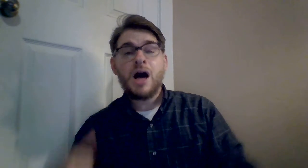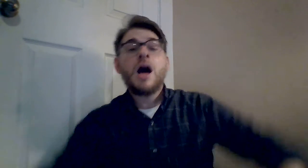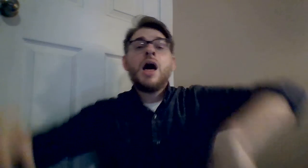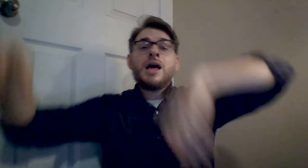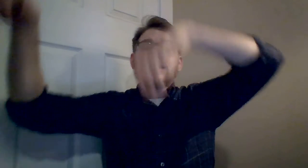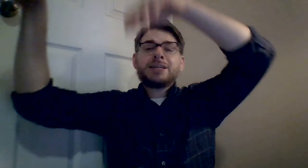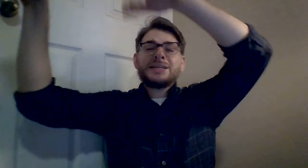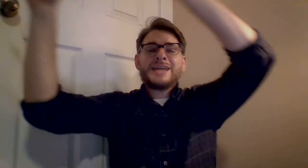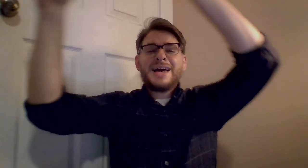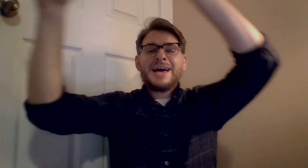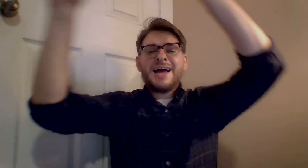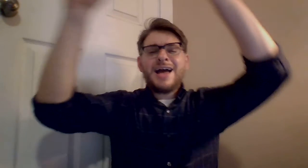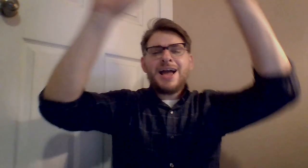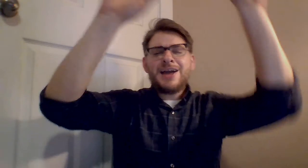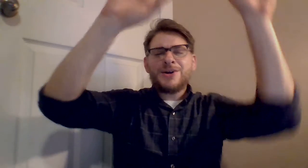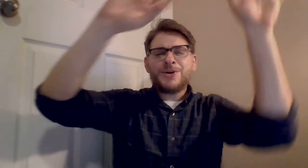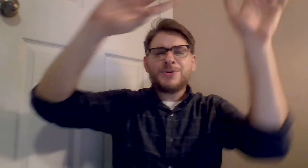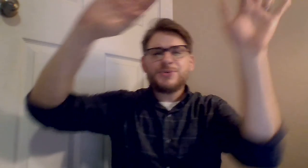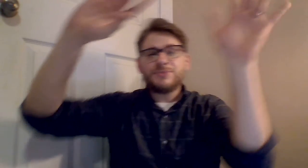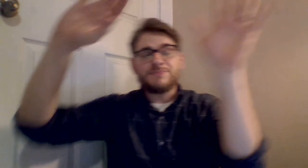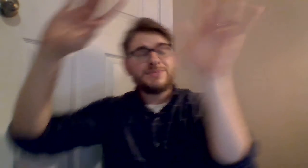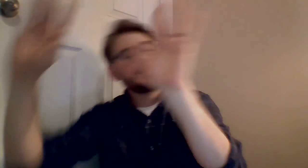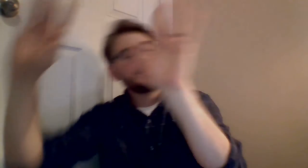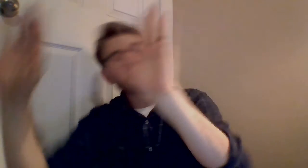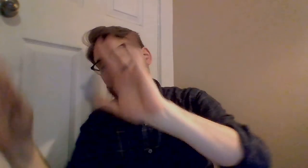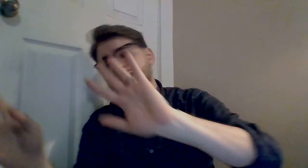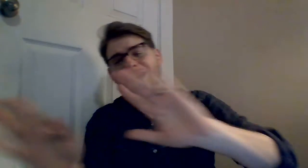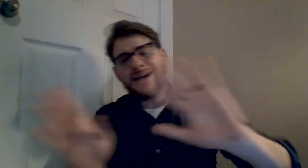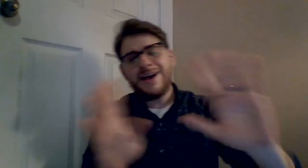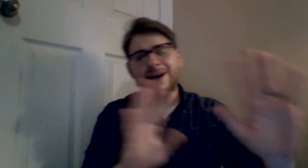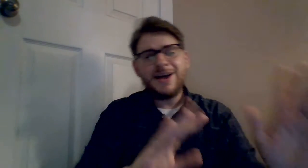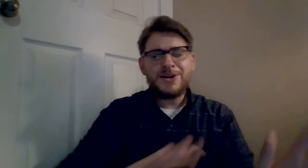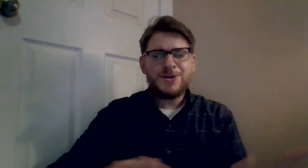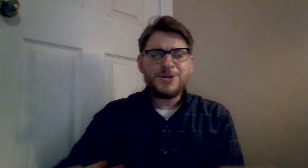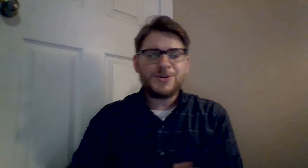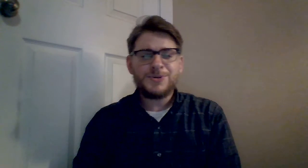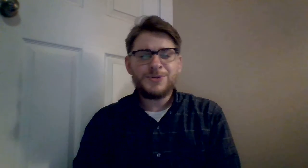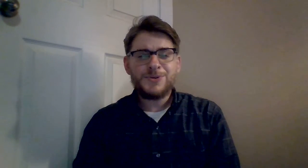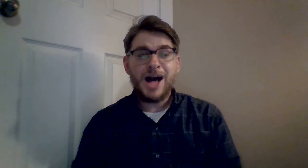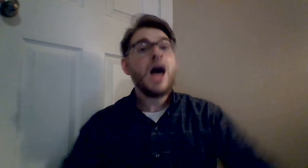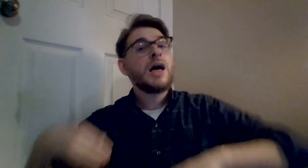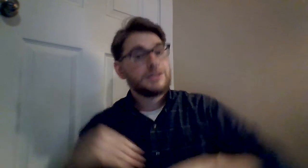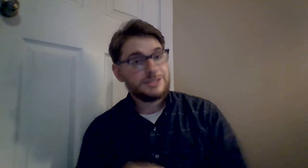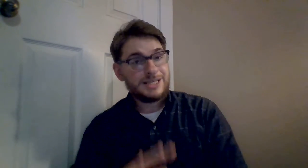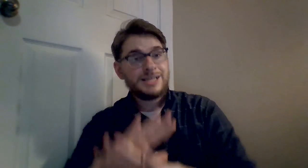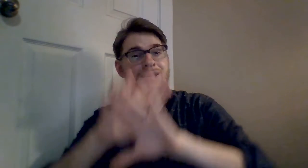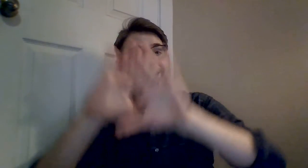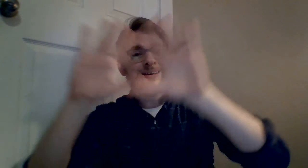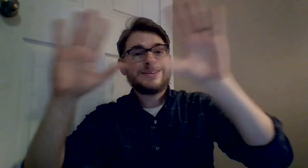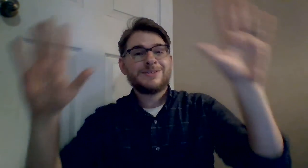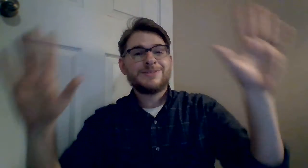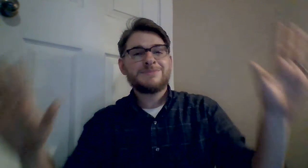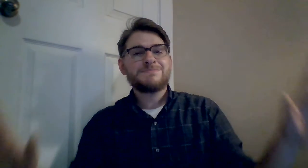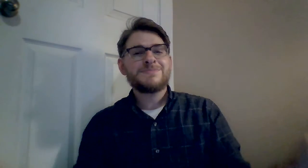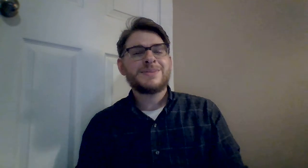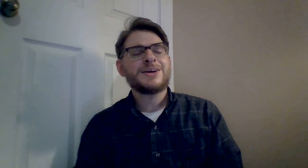Day-O, me say day-O. Daylight come and